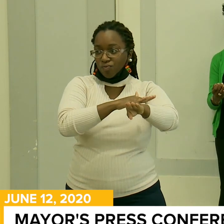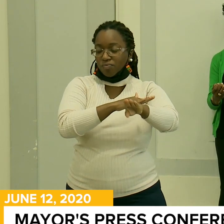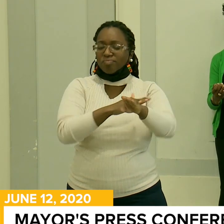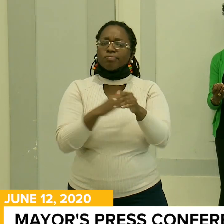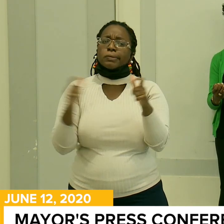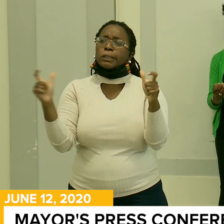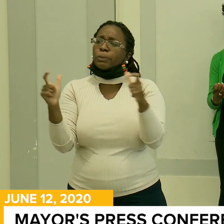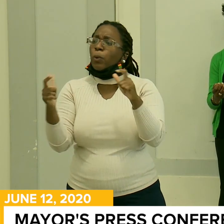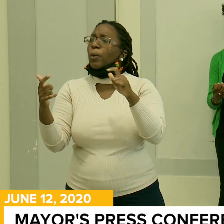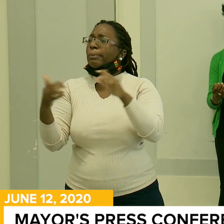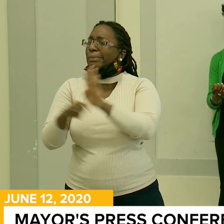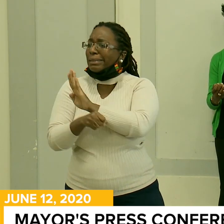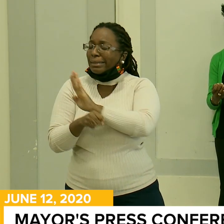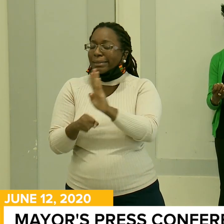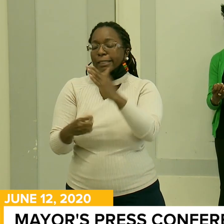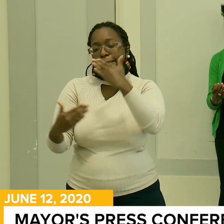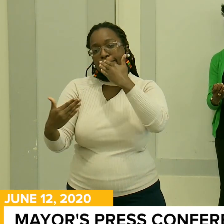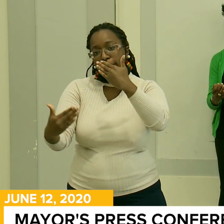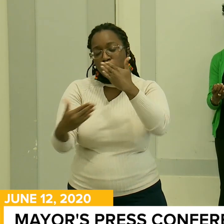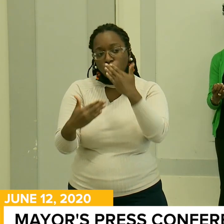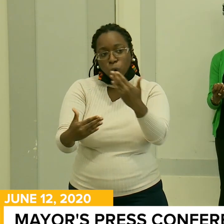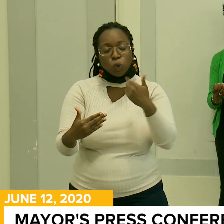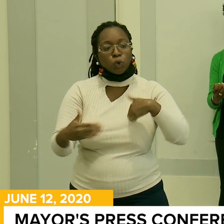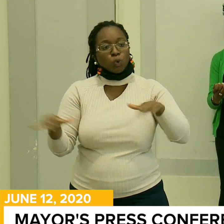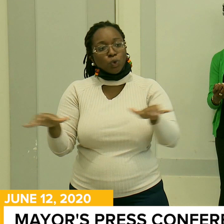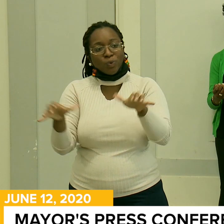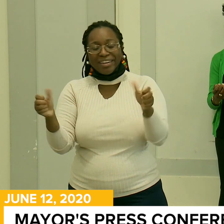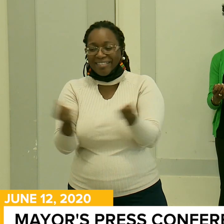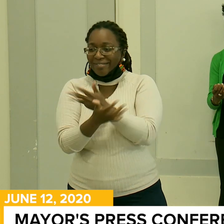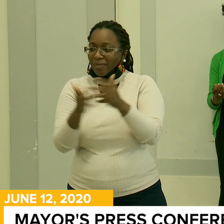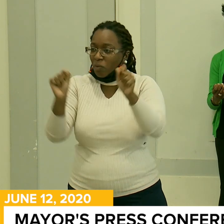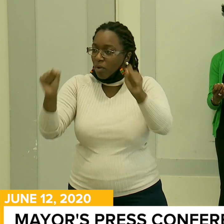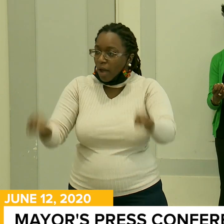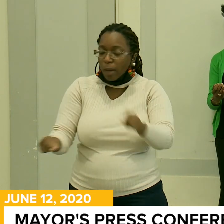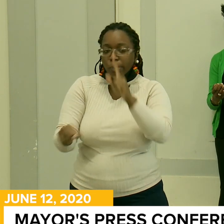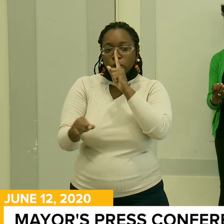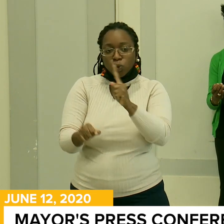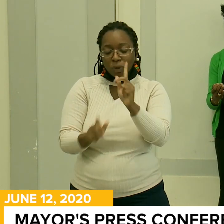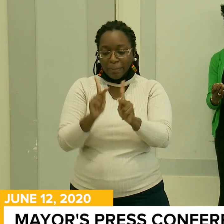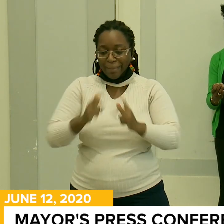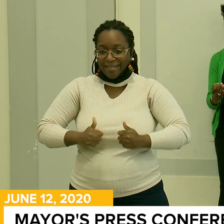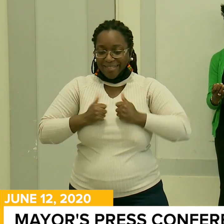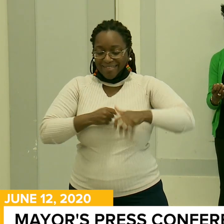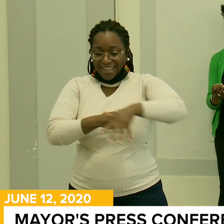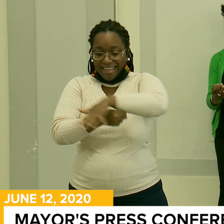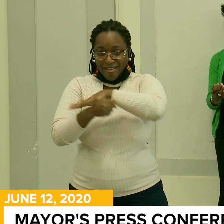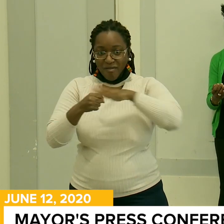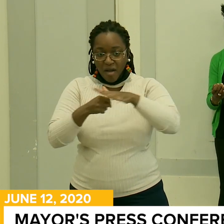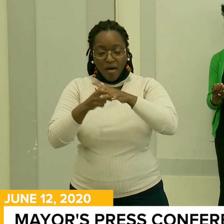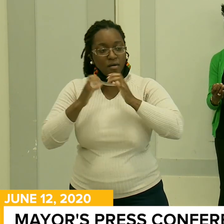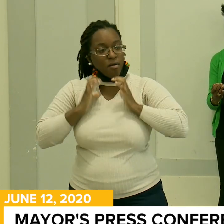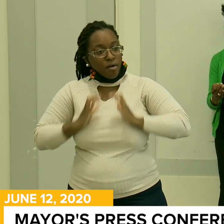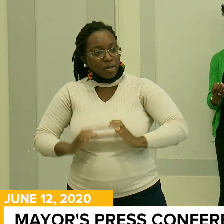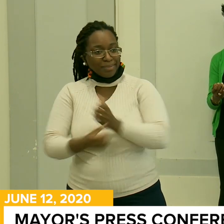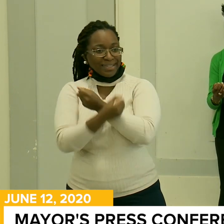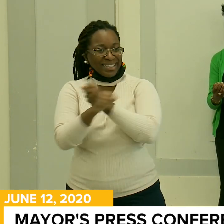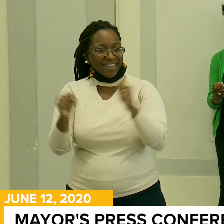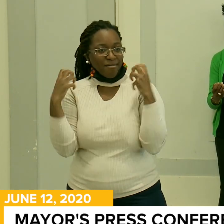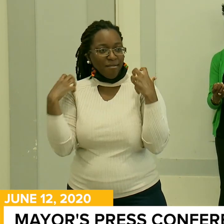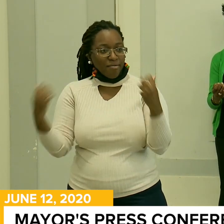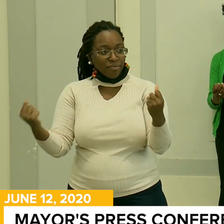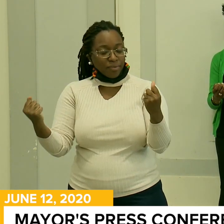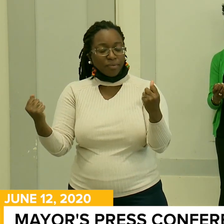patience and their commitment to keeping our residents, their customers, healthy and safe. After